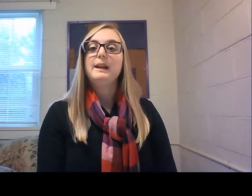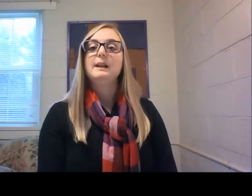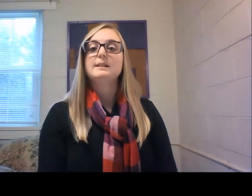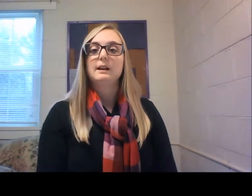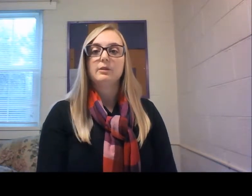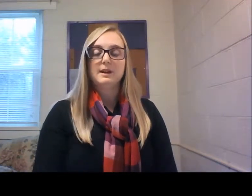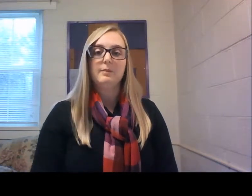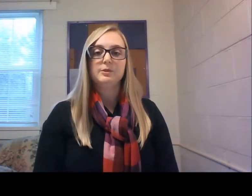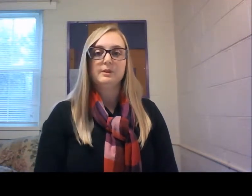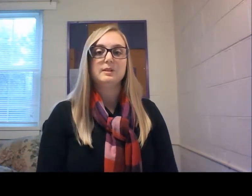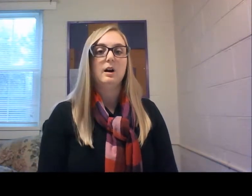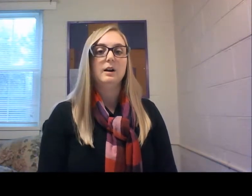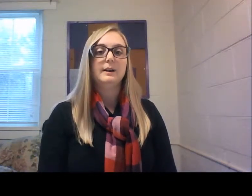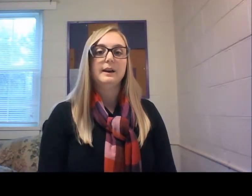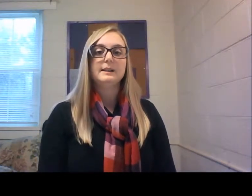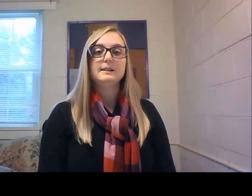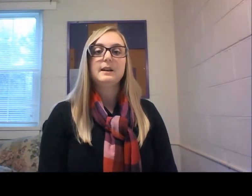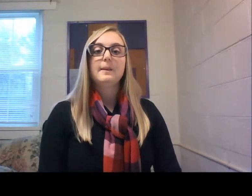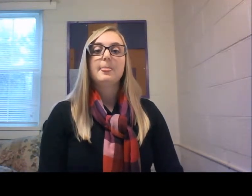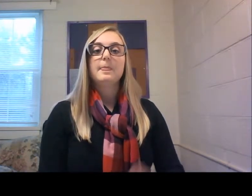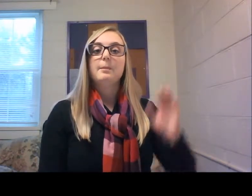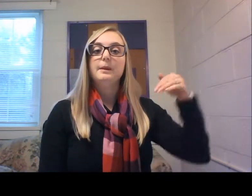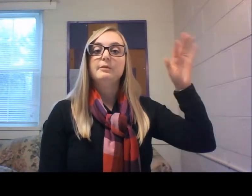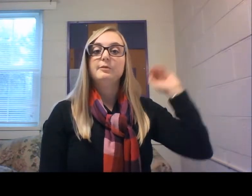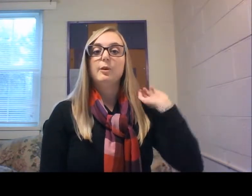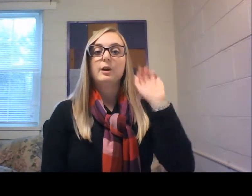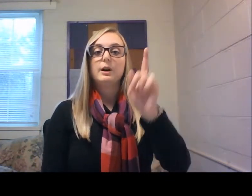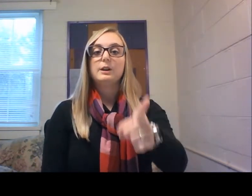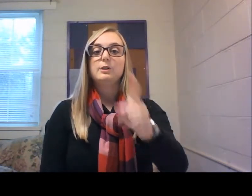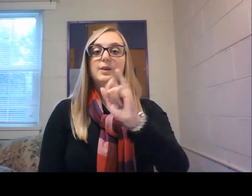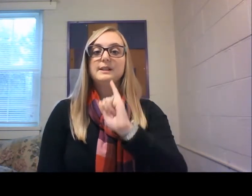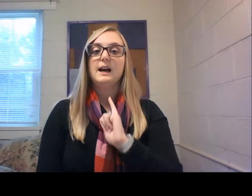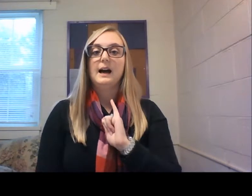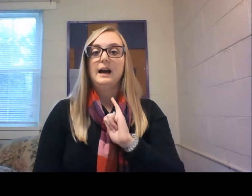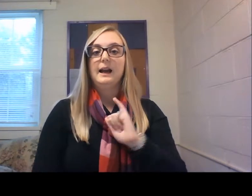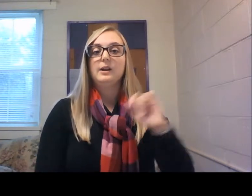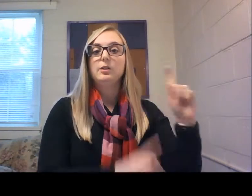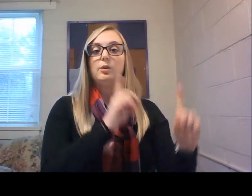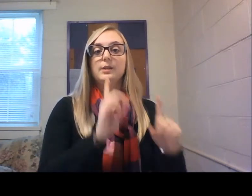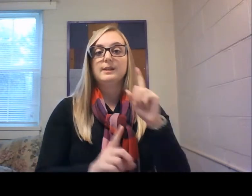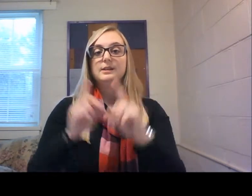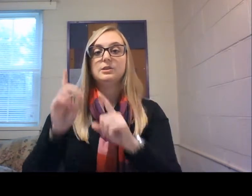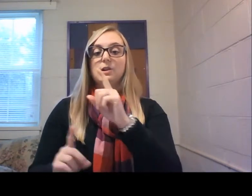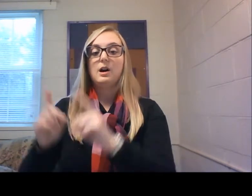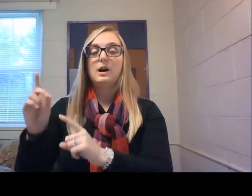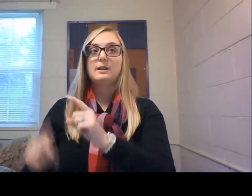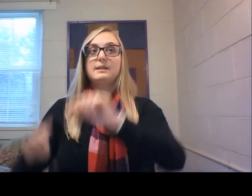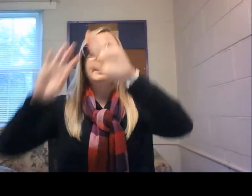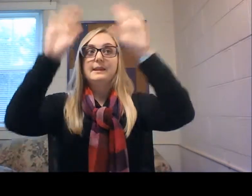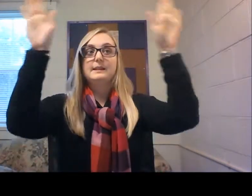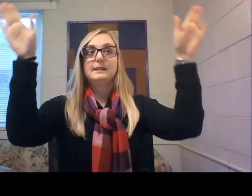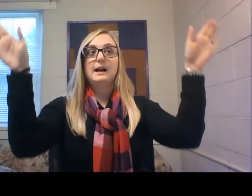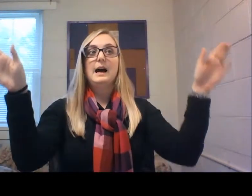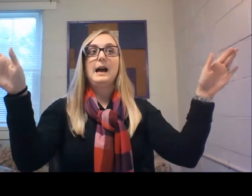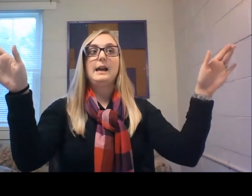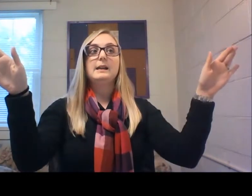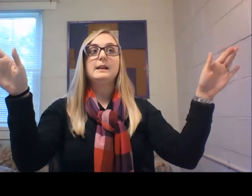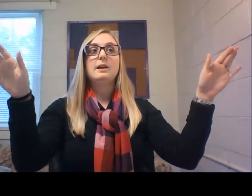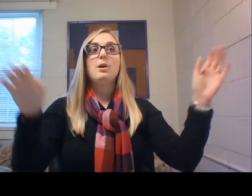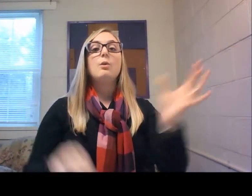repeats several times through the song. It's before you and I, or the stars in the sky,